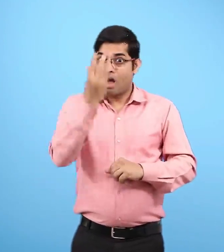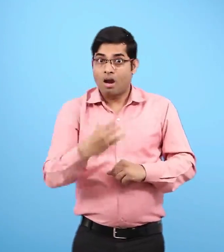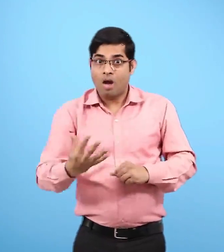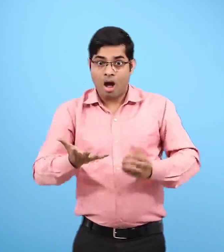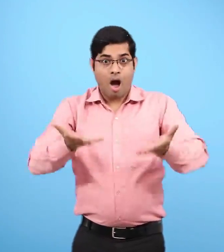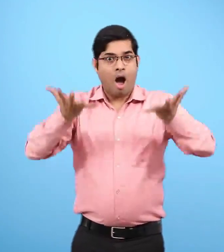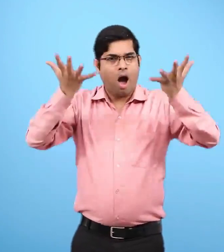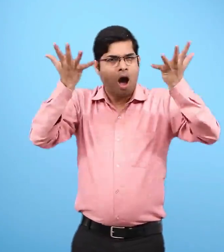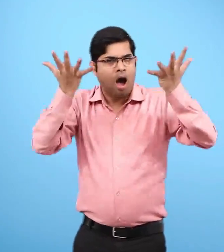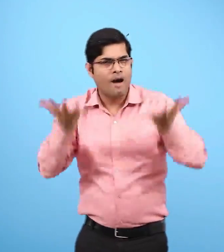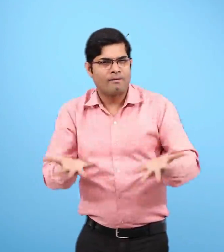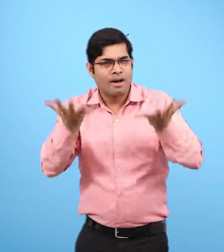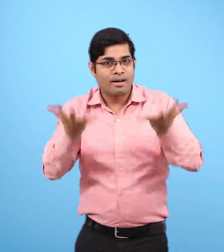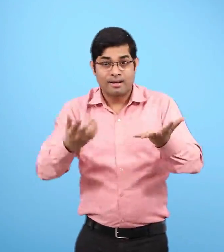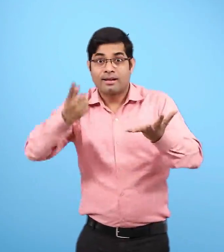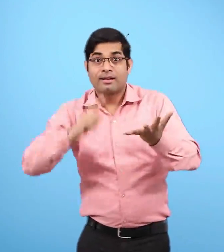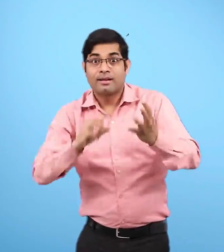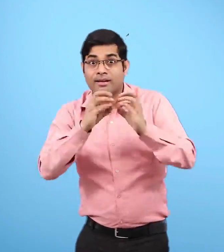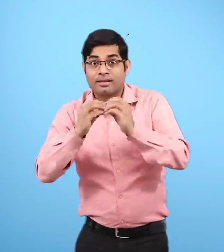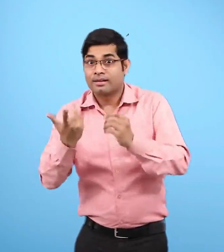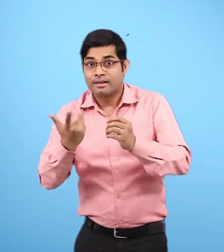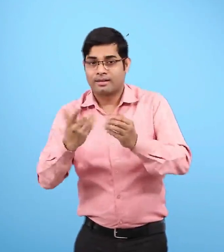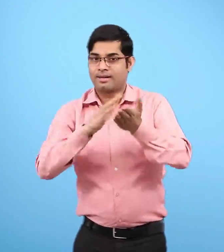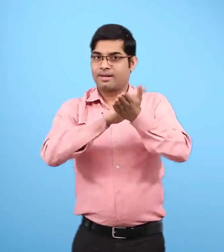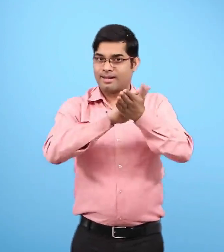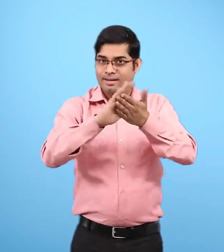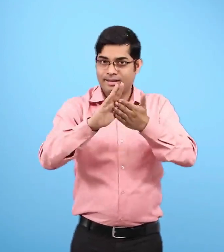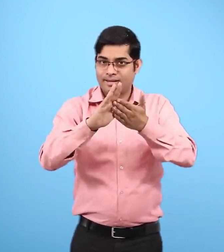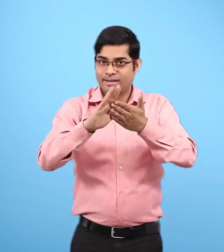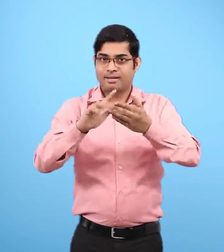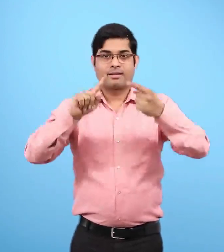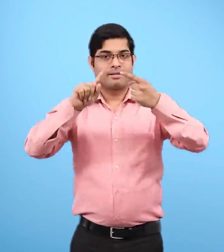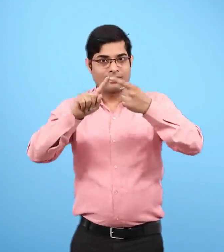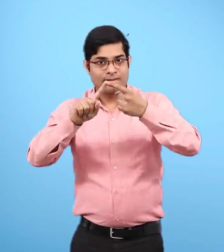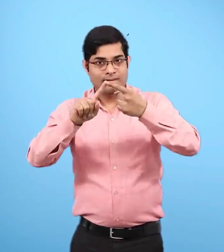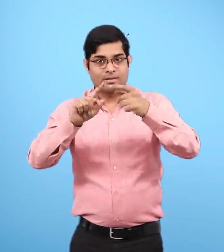The word heavier is written beneath the elephant.